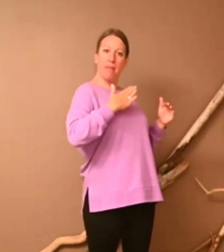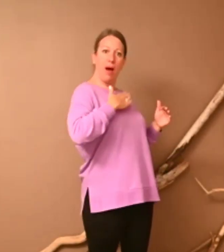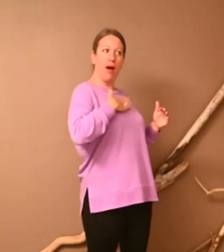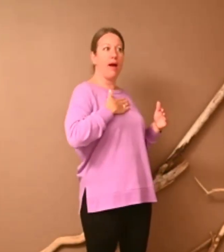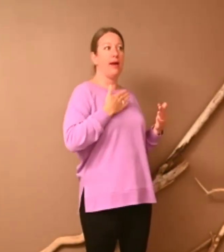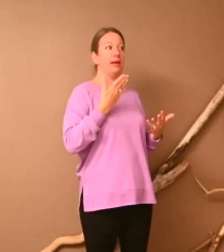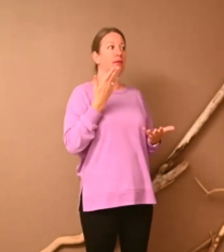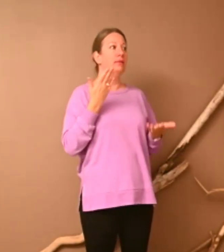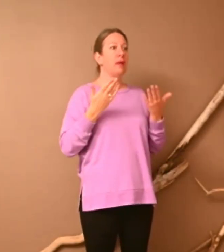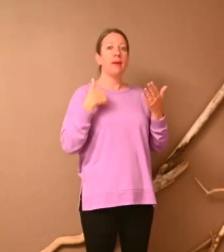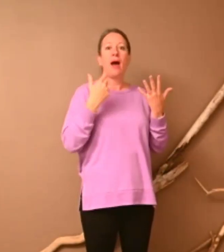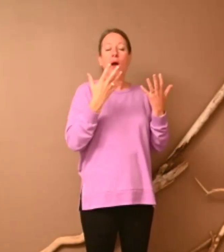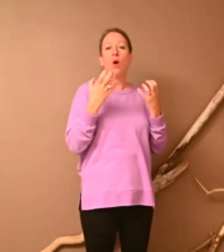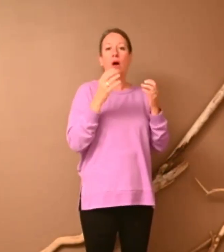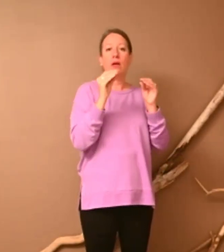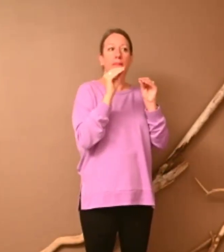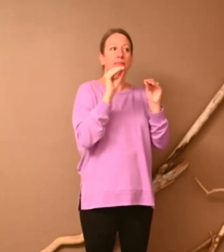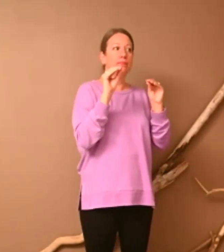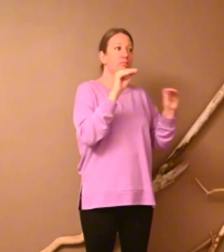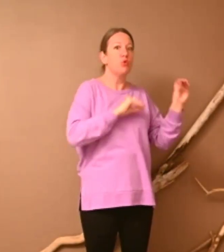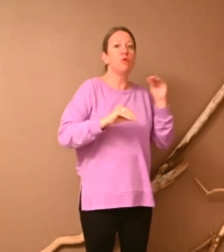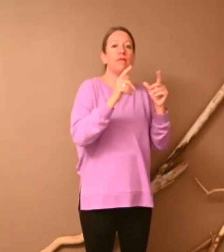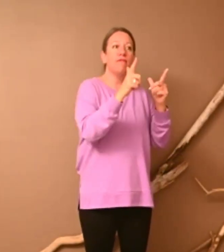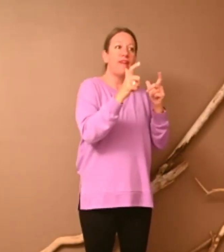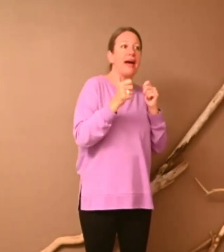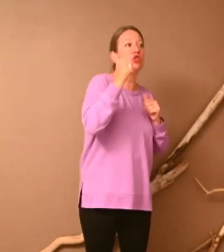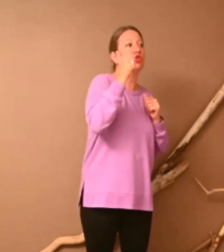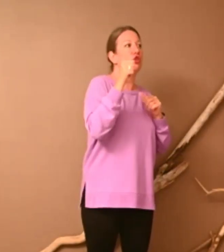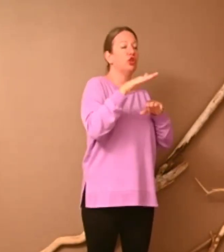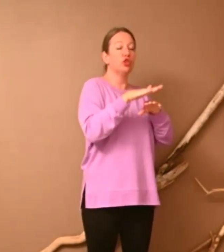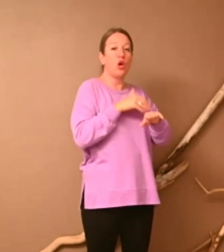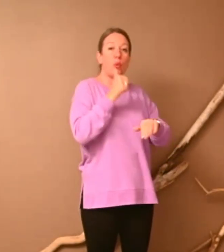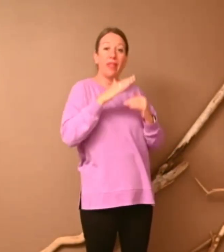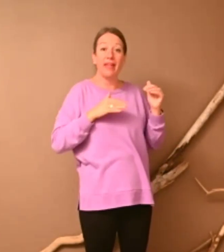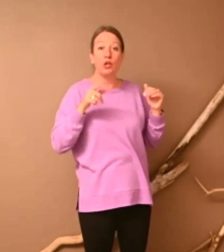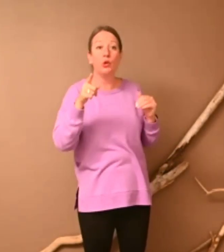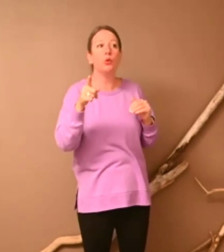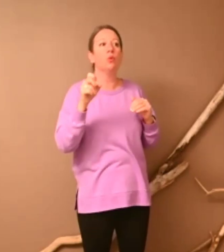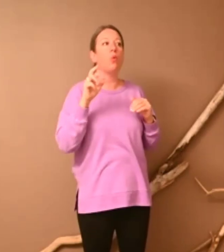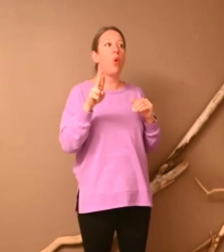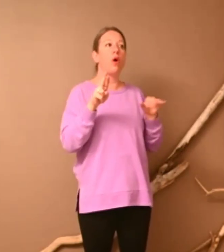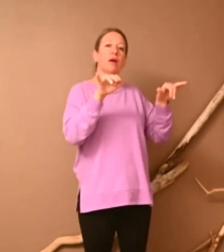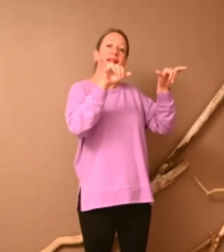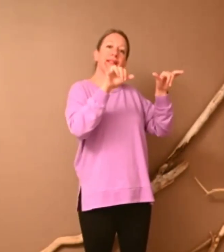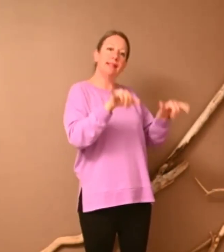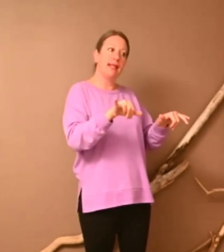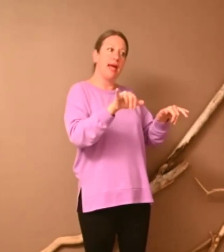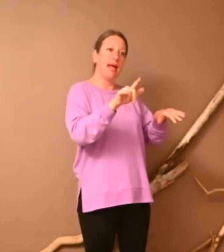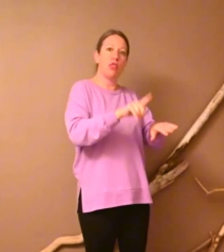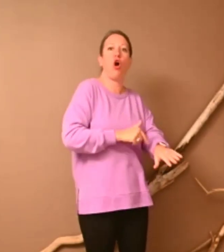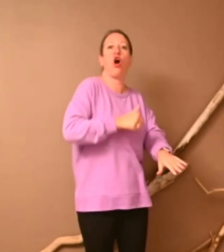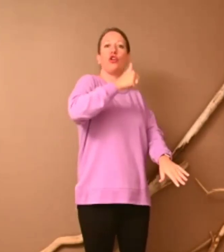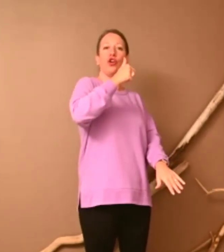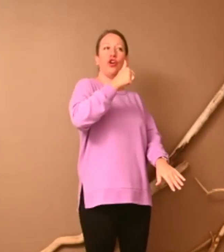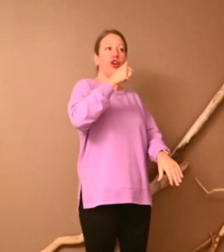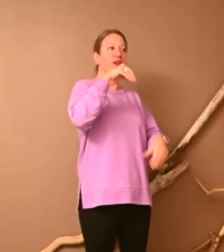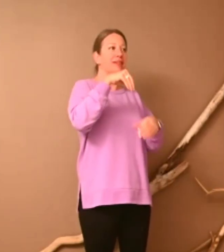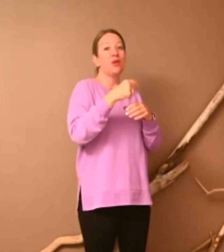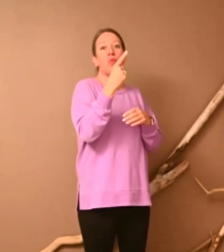might feel differently in your body than it feels for me within my body. So, I might move faster or